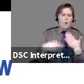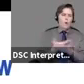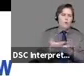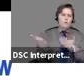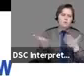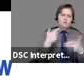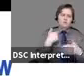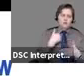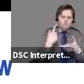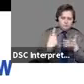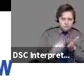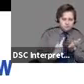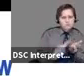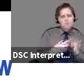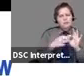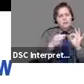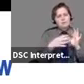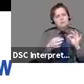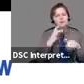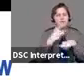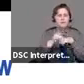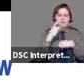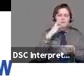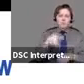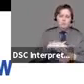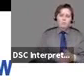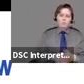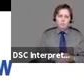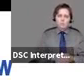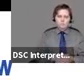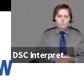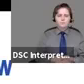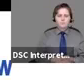that I've been talking about is available to you.